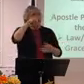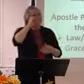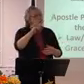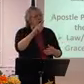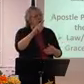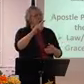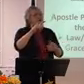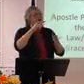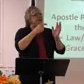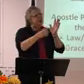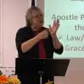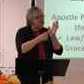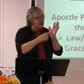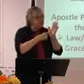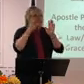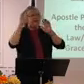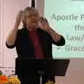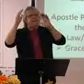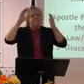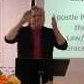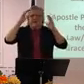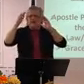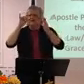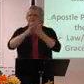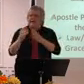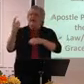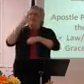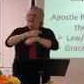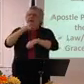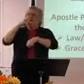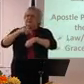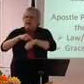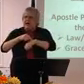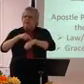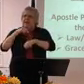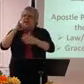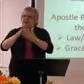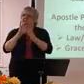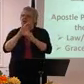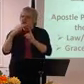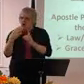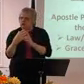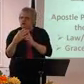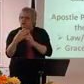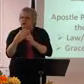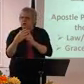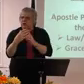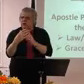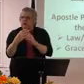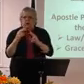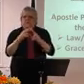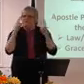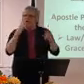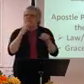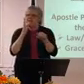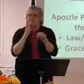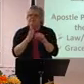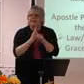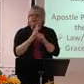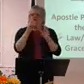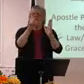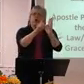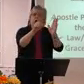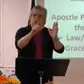Paul contrasts, in that day and time, that culture was very committed to the